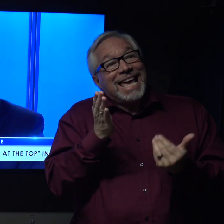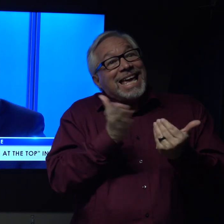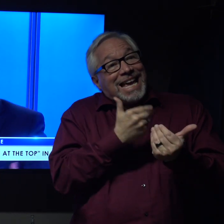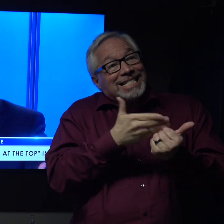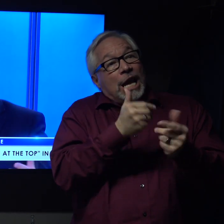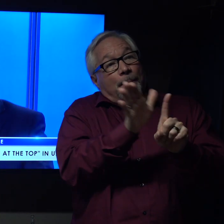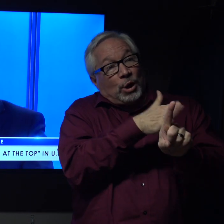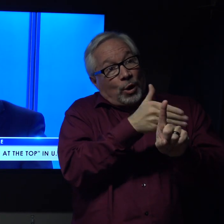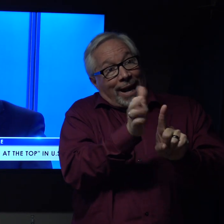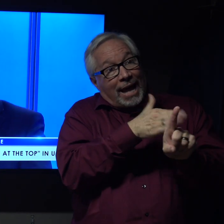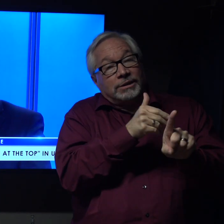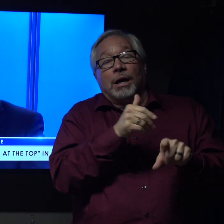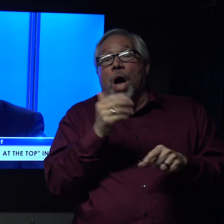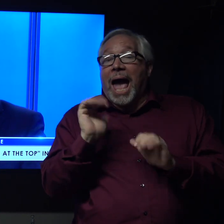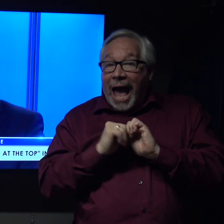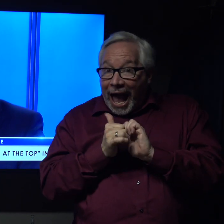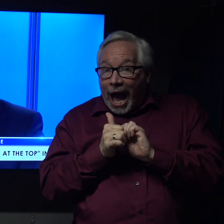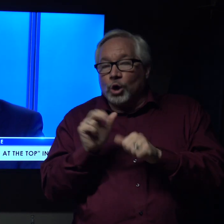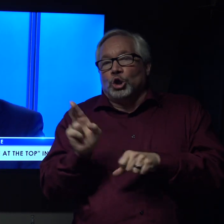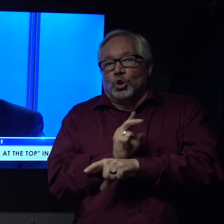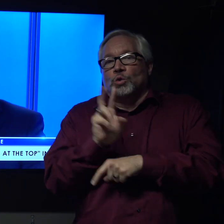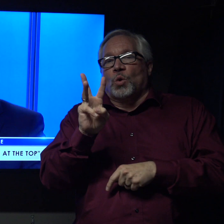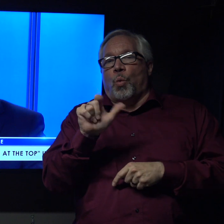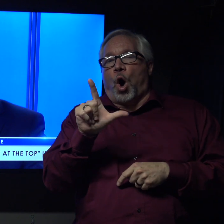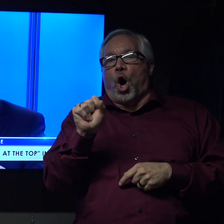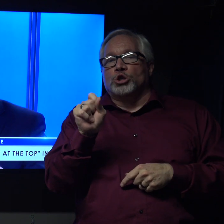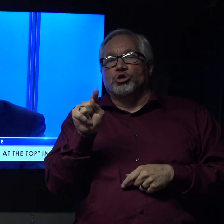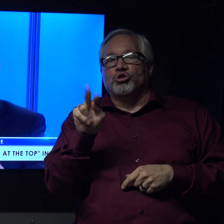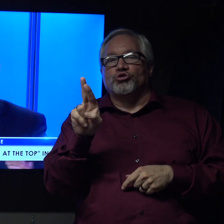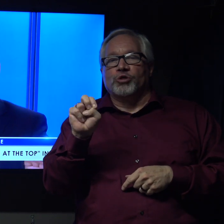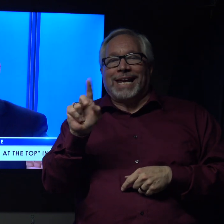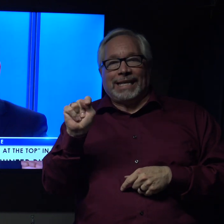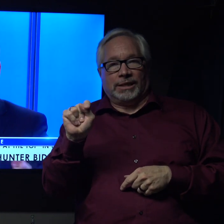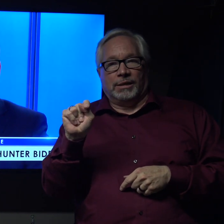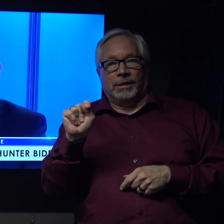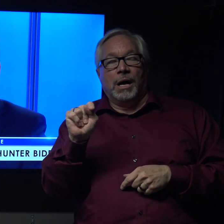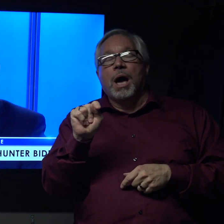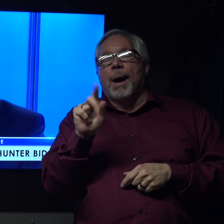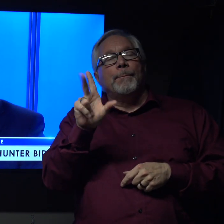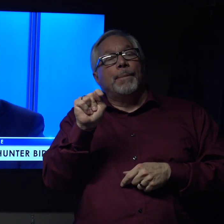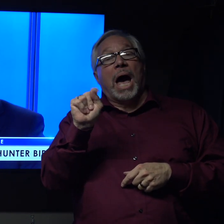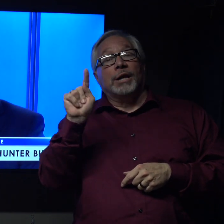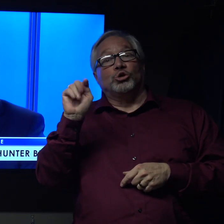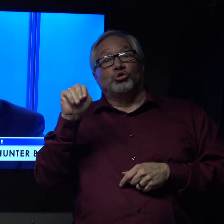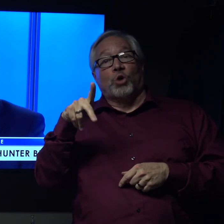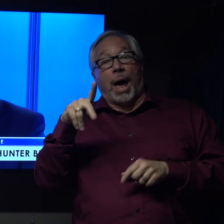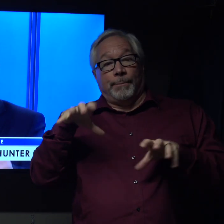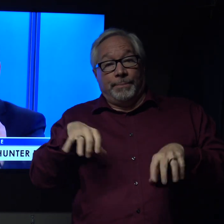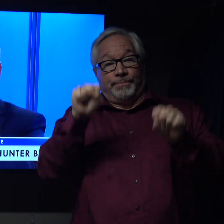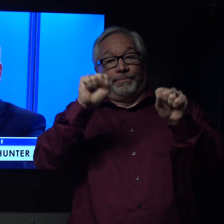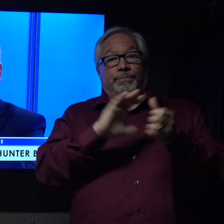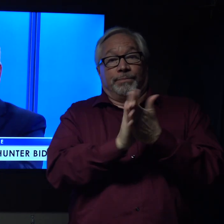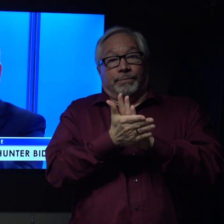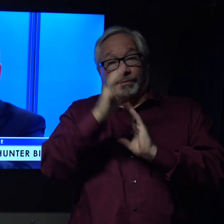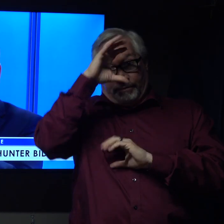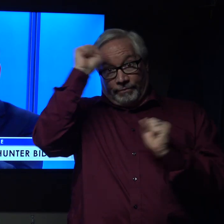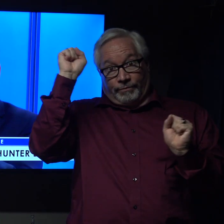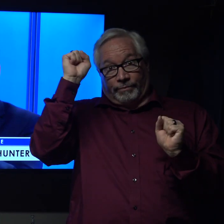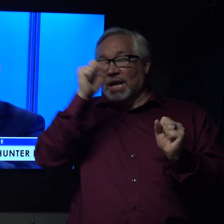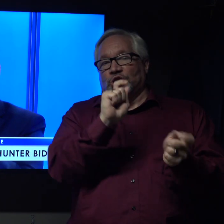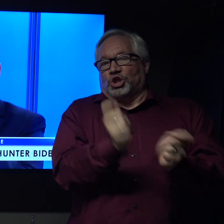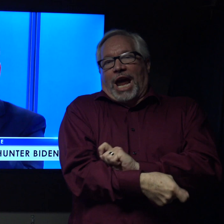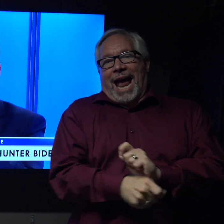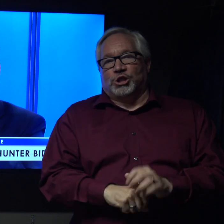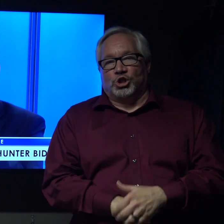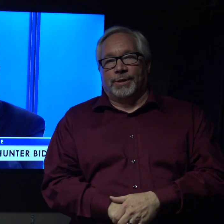were easy to manipulate, and they used Wall Street to make that happen. But he says it all changed when Donald Trump took over. Now, I'm